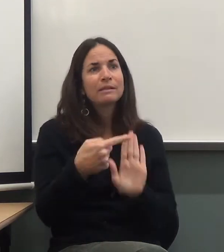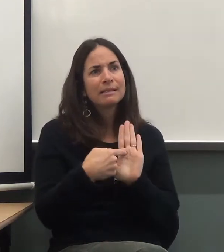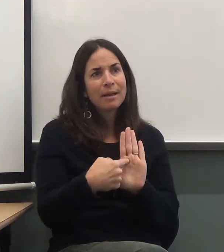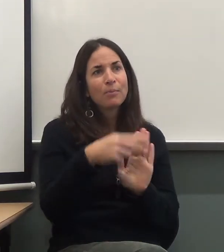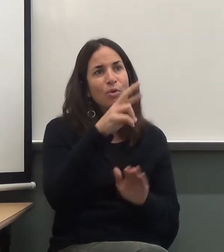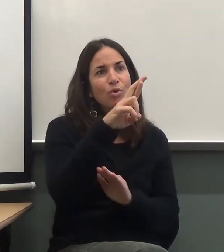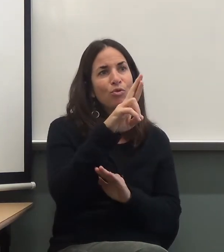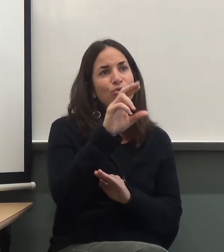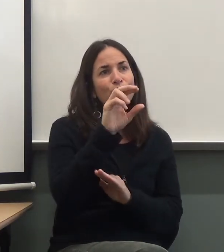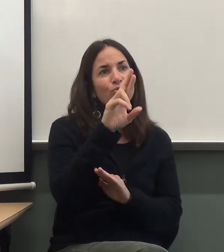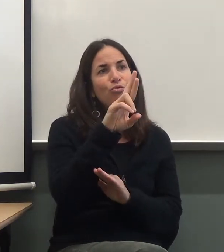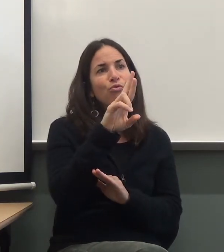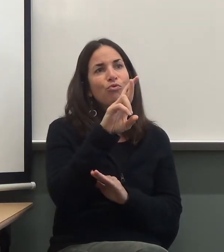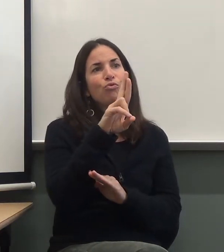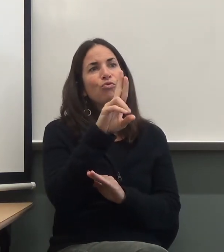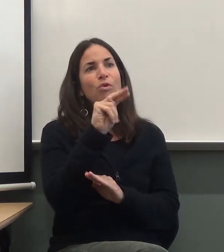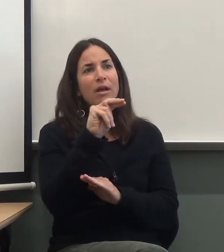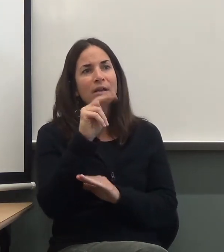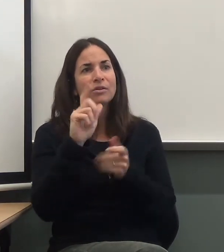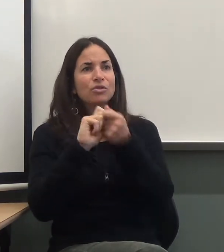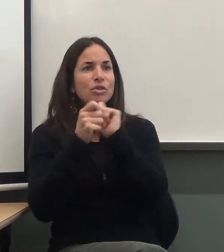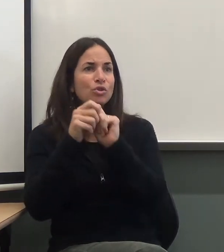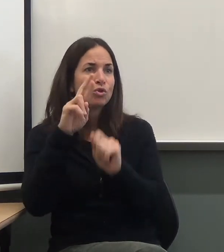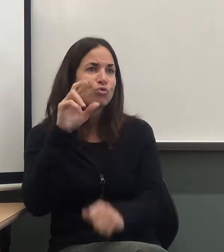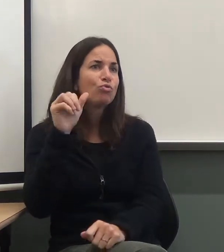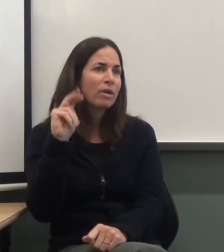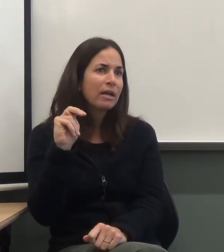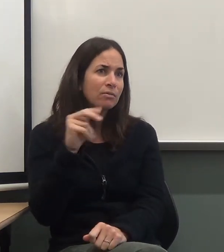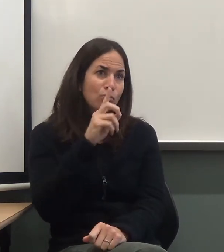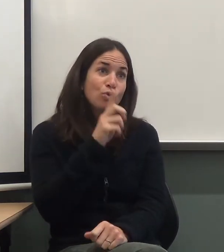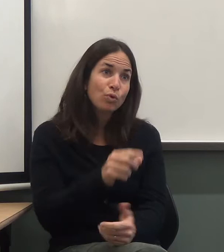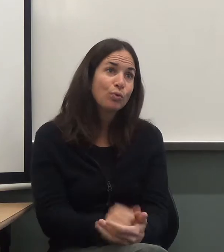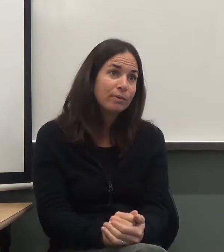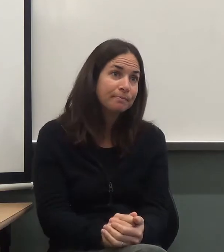we got 3 types. What else did we talk about? We talked about objects, but objects are nouns, aren't they?